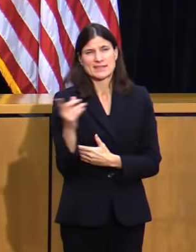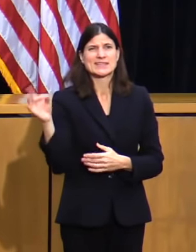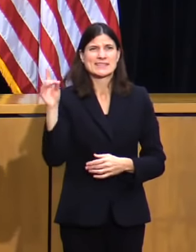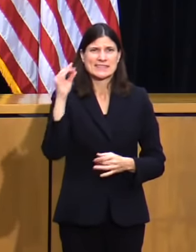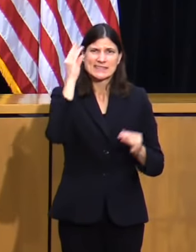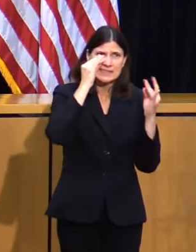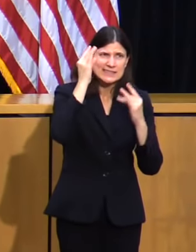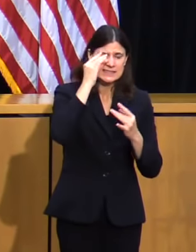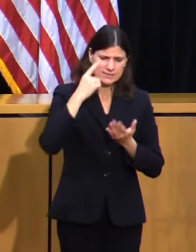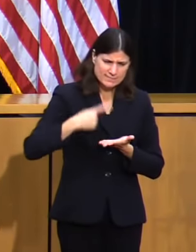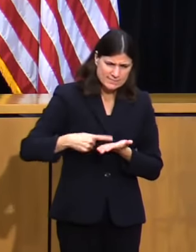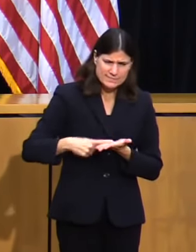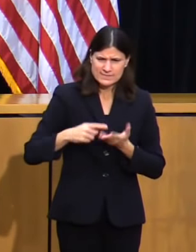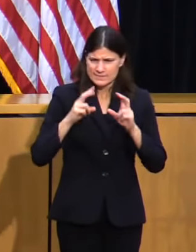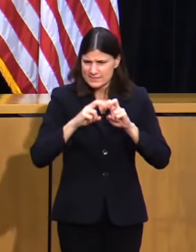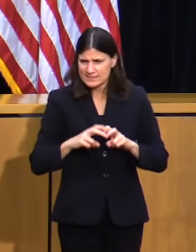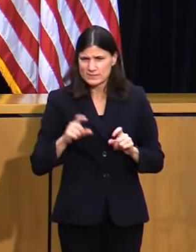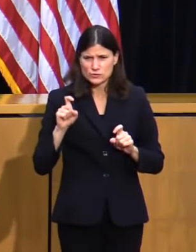We did it